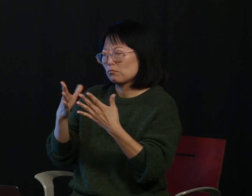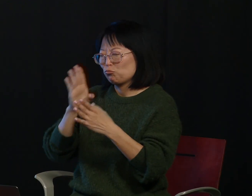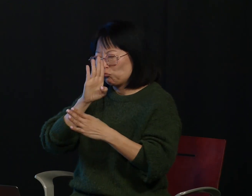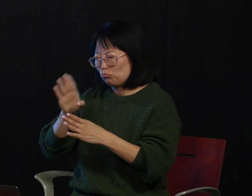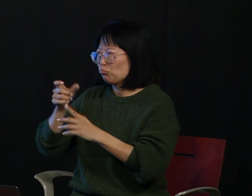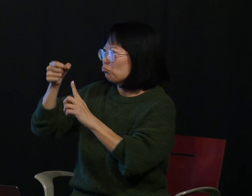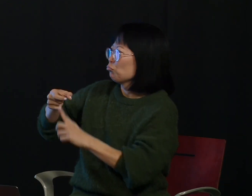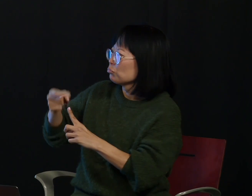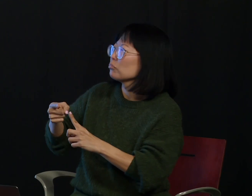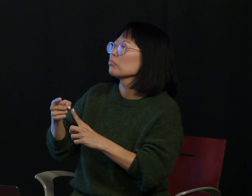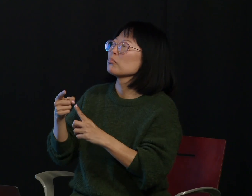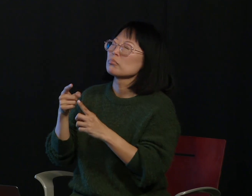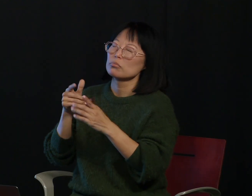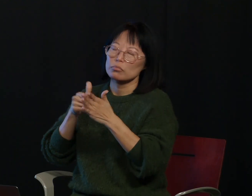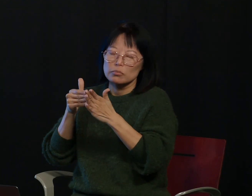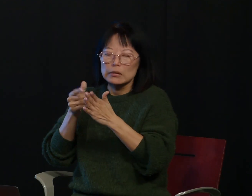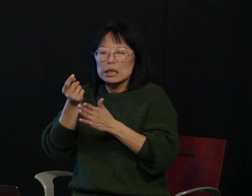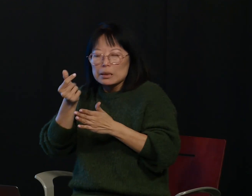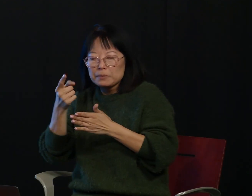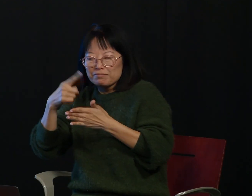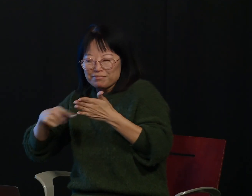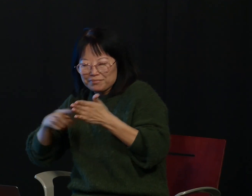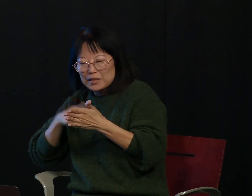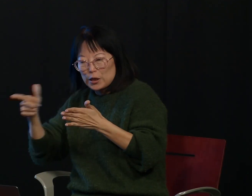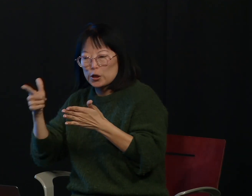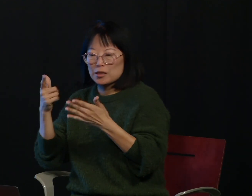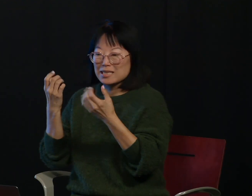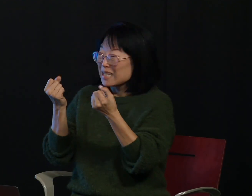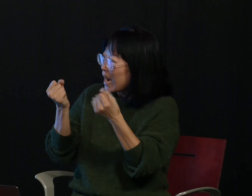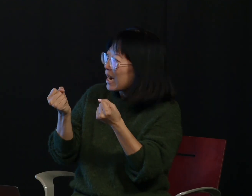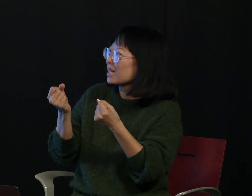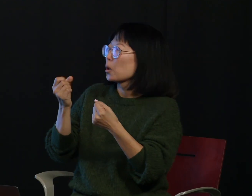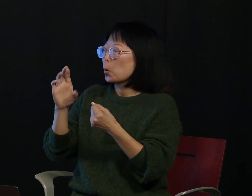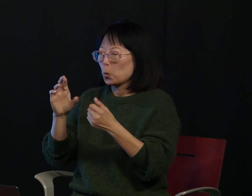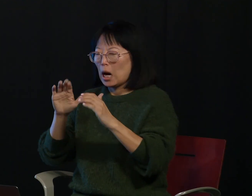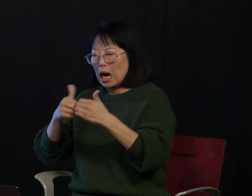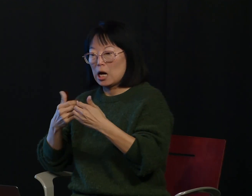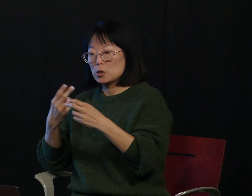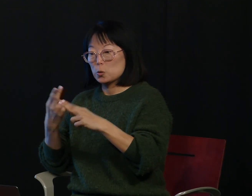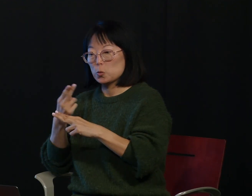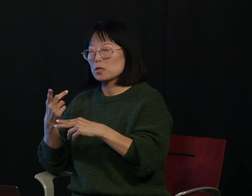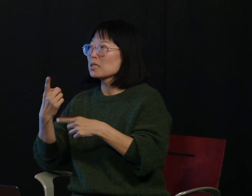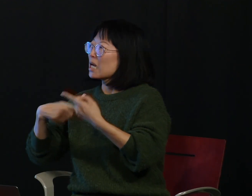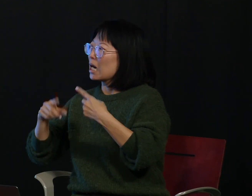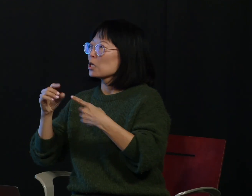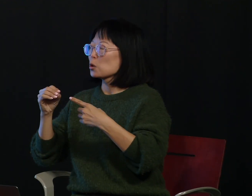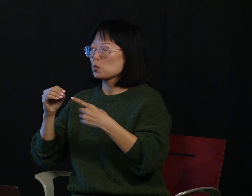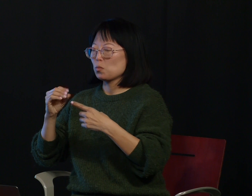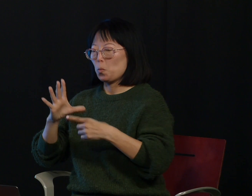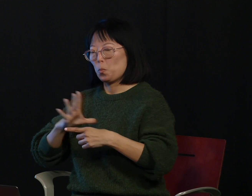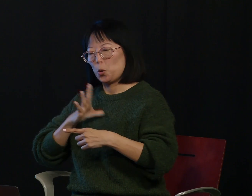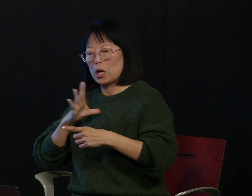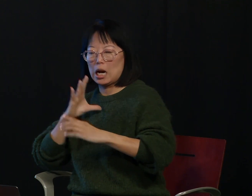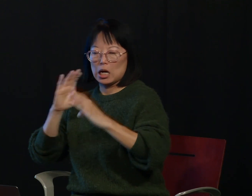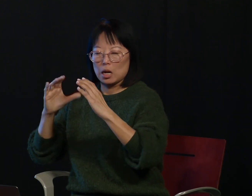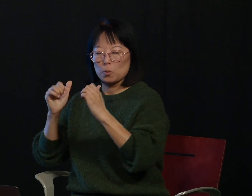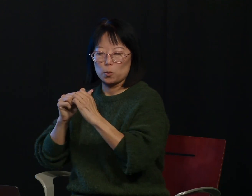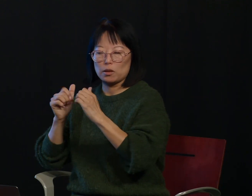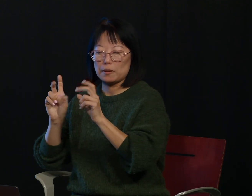She has direct input for correcting the signing of the youngsters and polite conversations